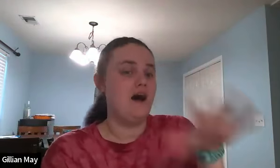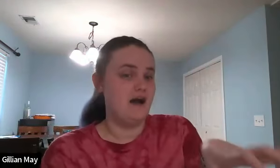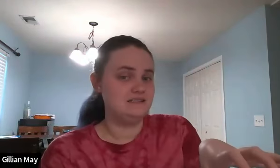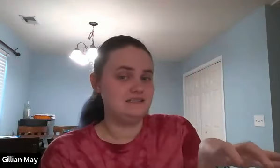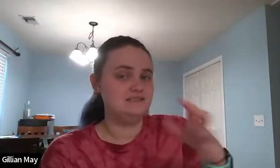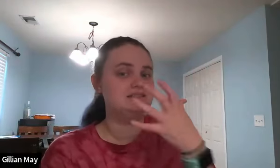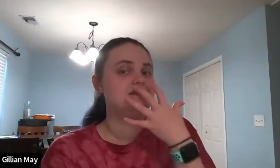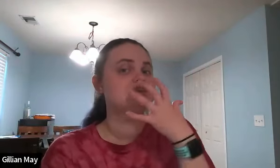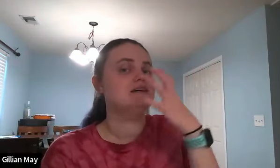Hot.